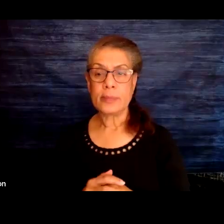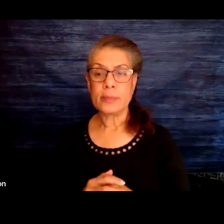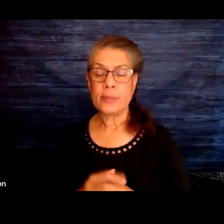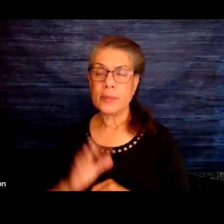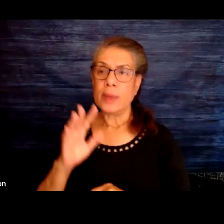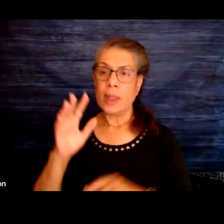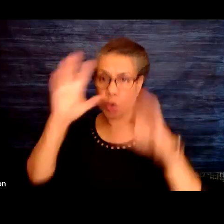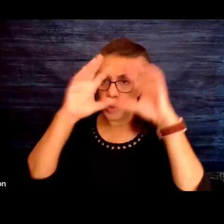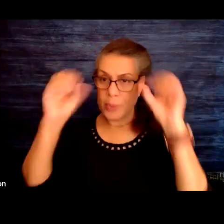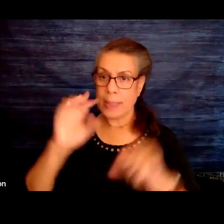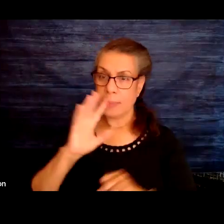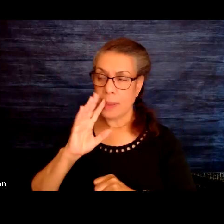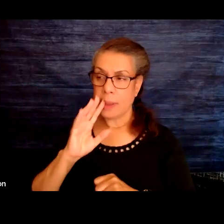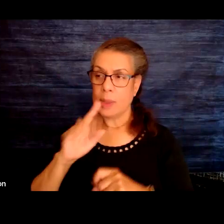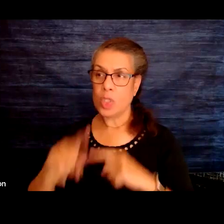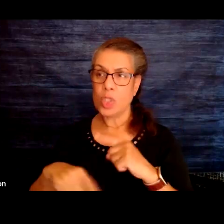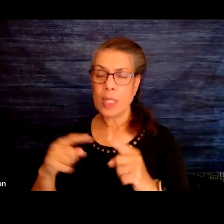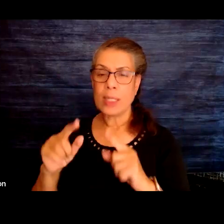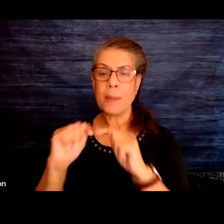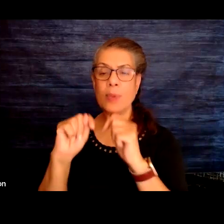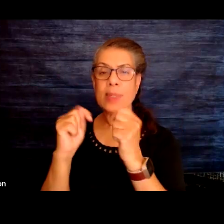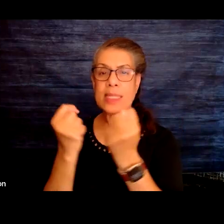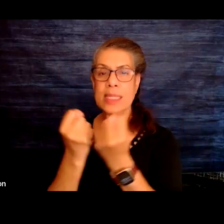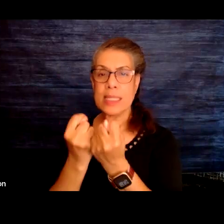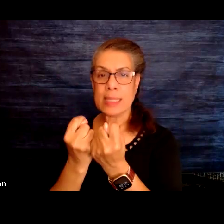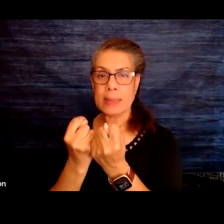that's being activated as a solution set.